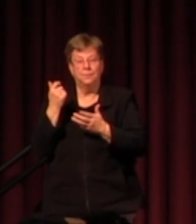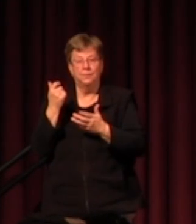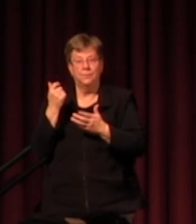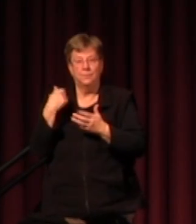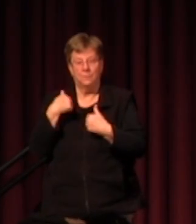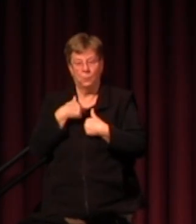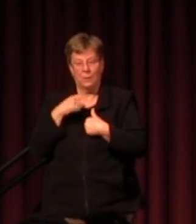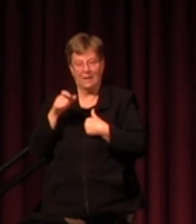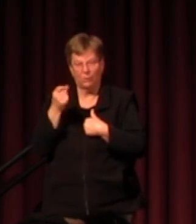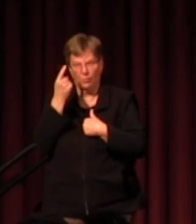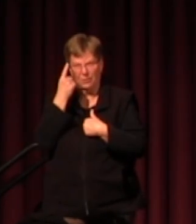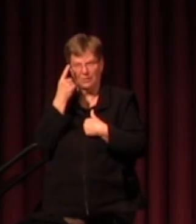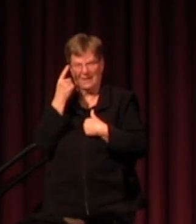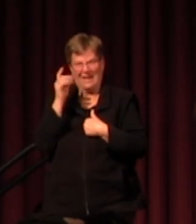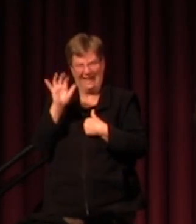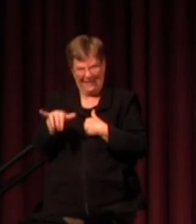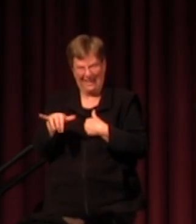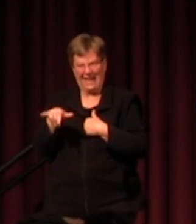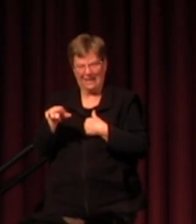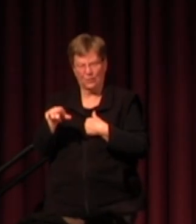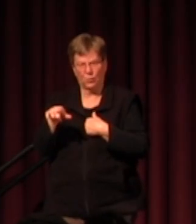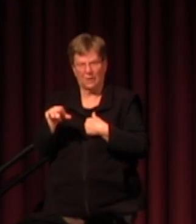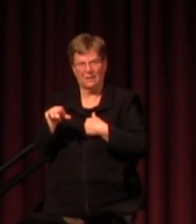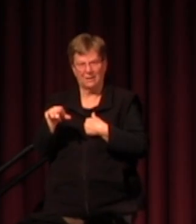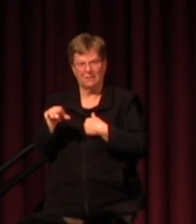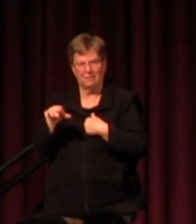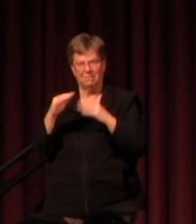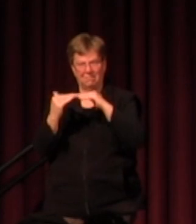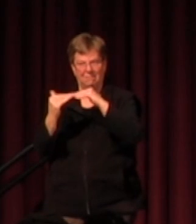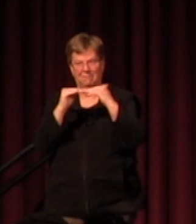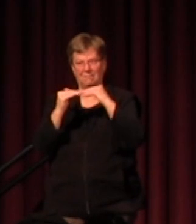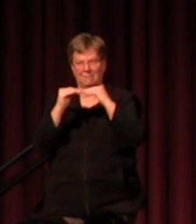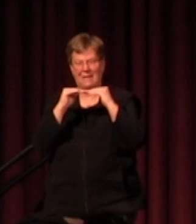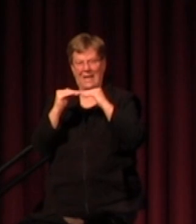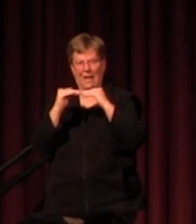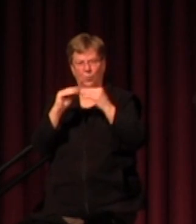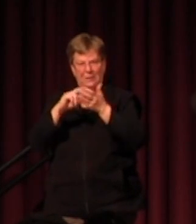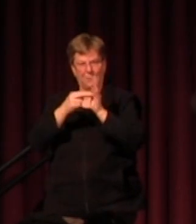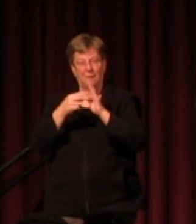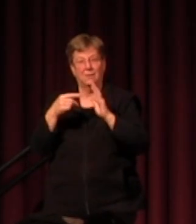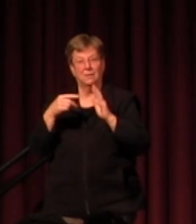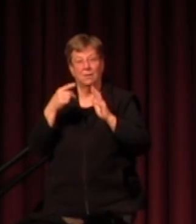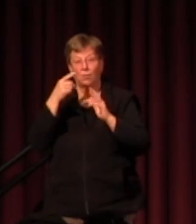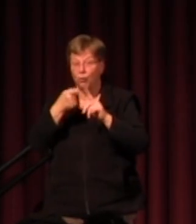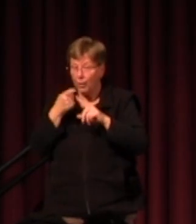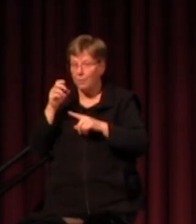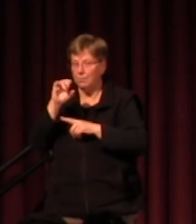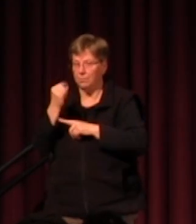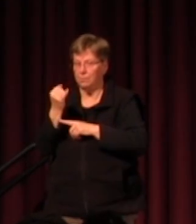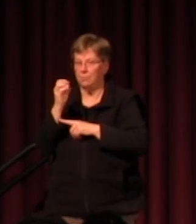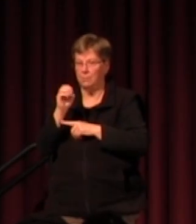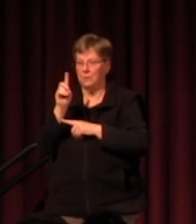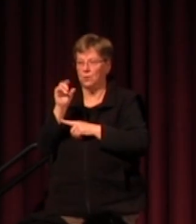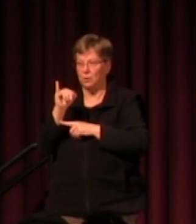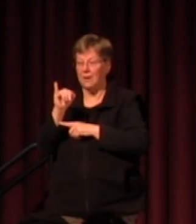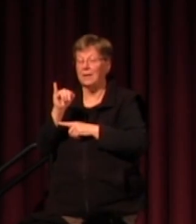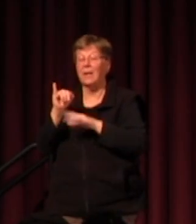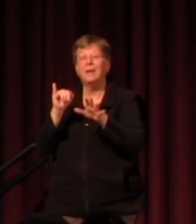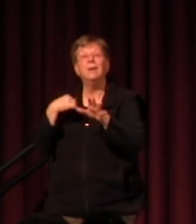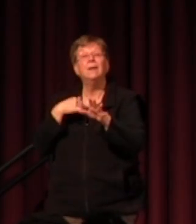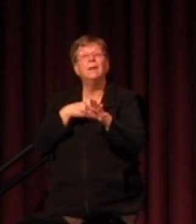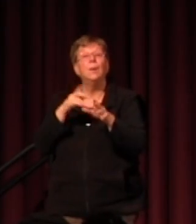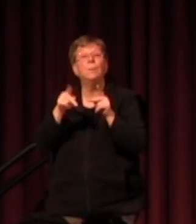that we gotta understand that's what equity is from a JEDI standpoint. We're trying to get people who currently are not bought